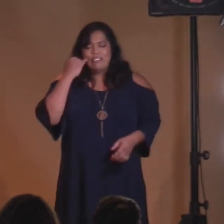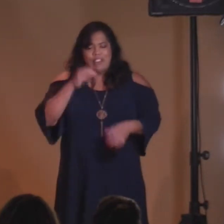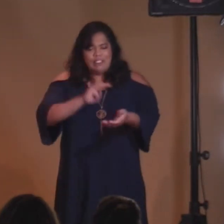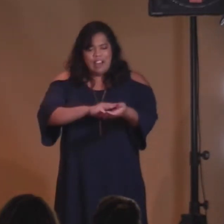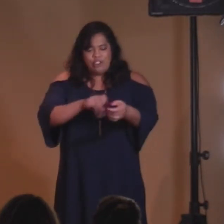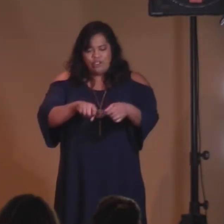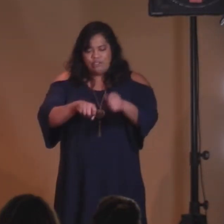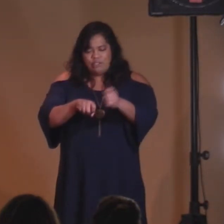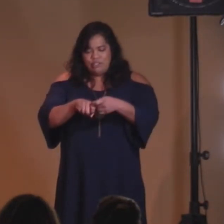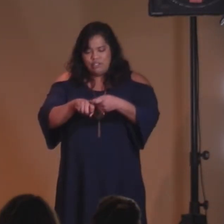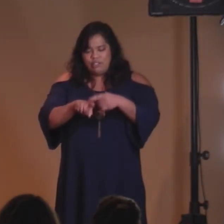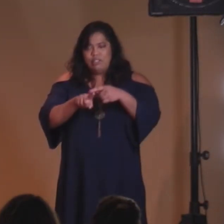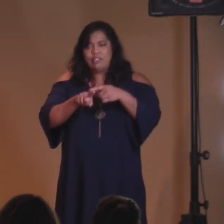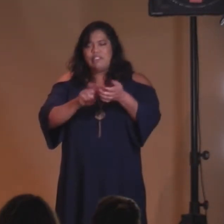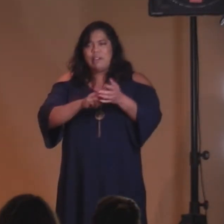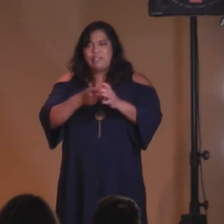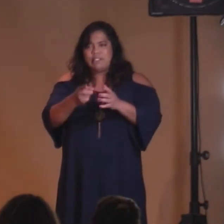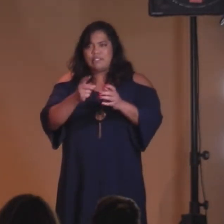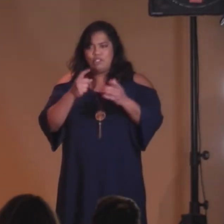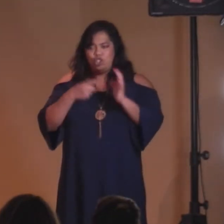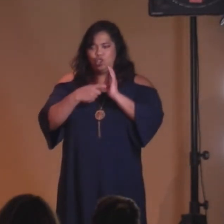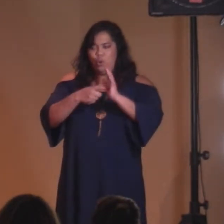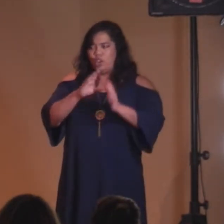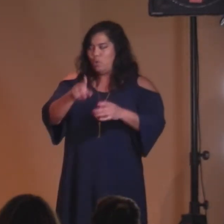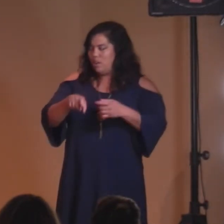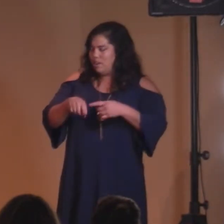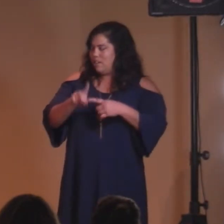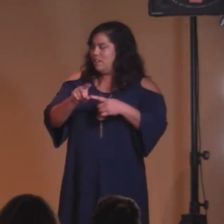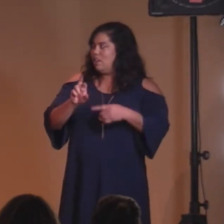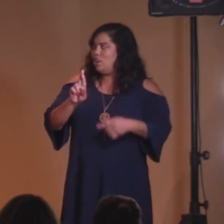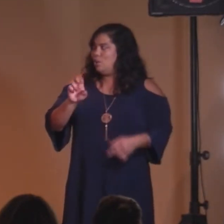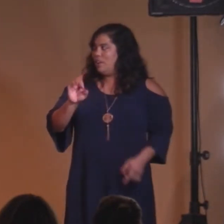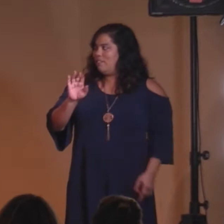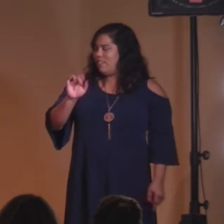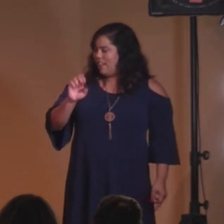Reflexes. If the doctor did that and my foot went,